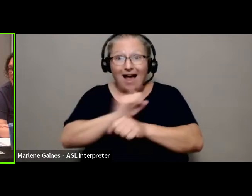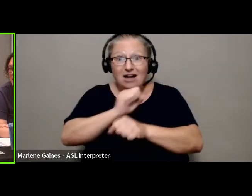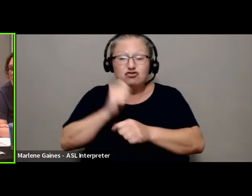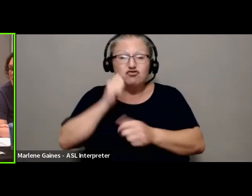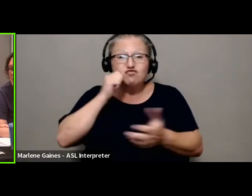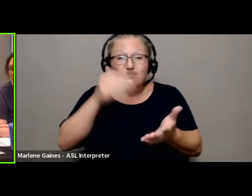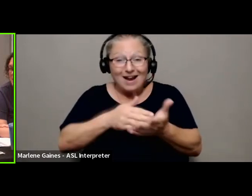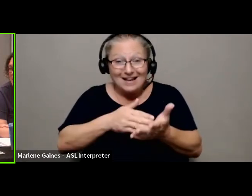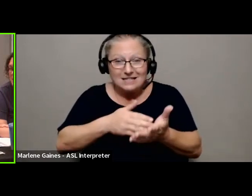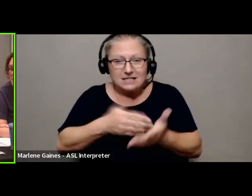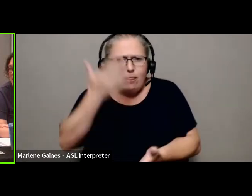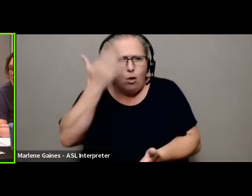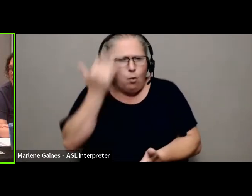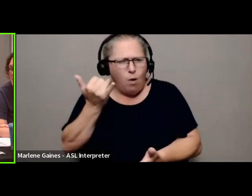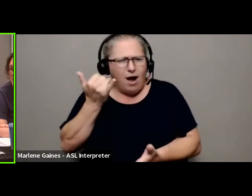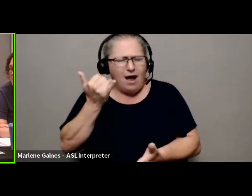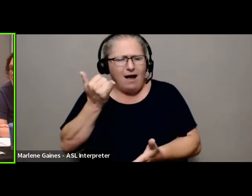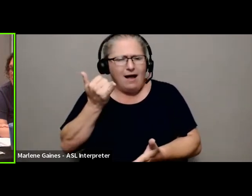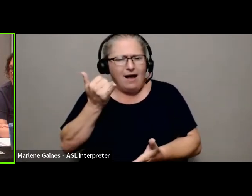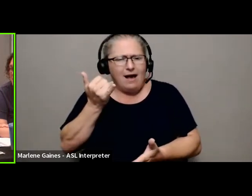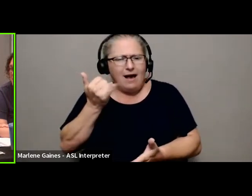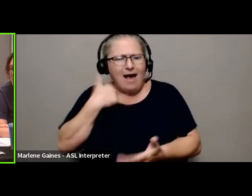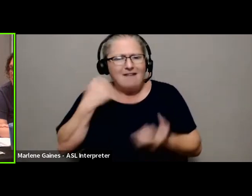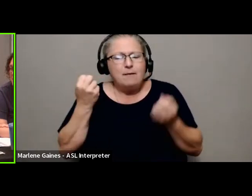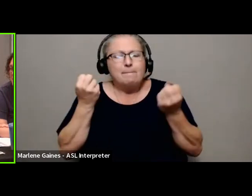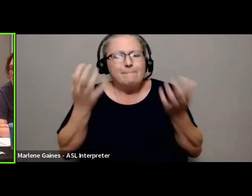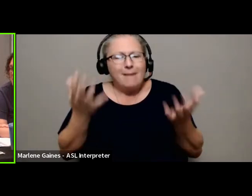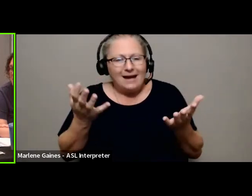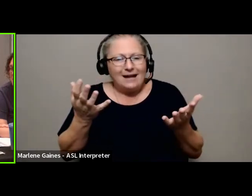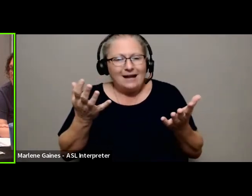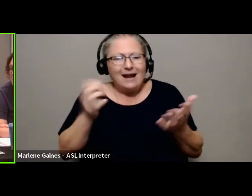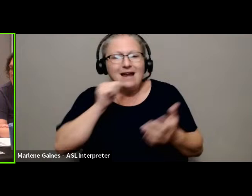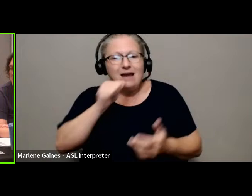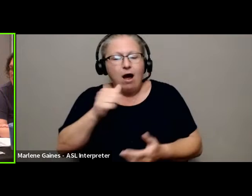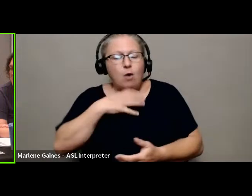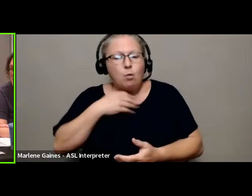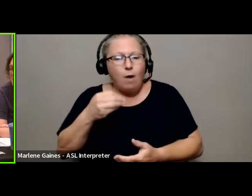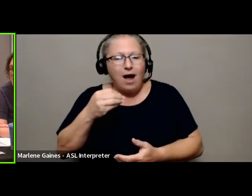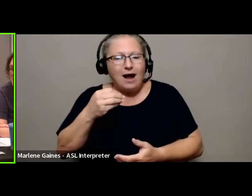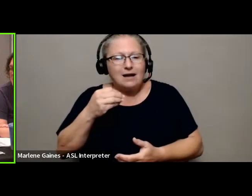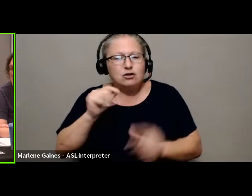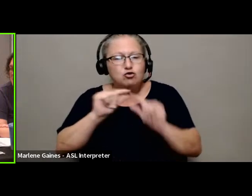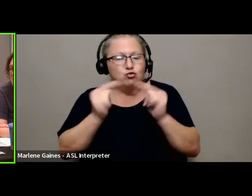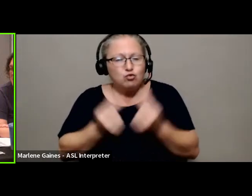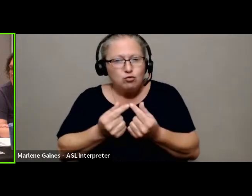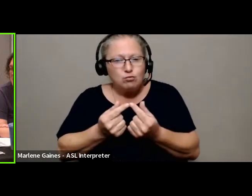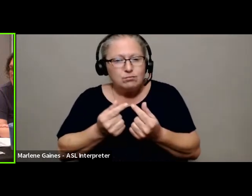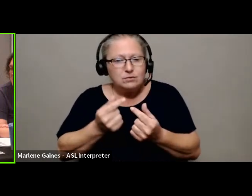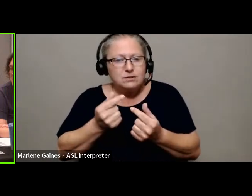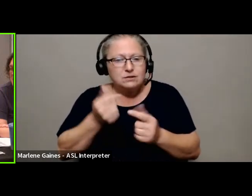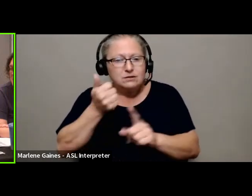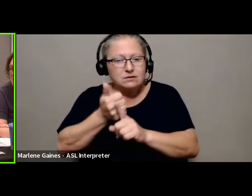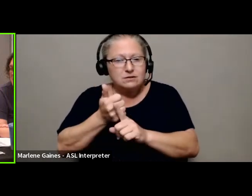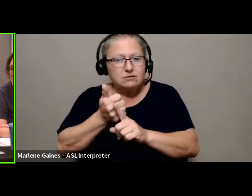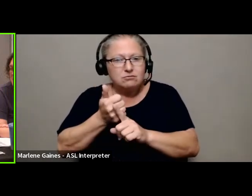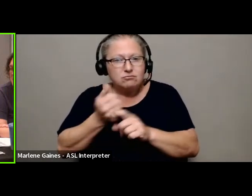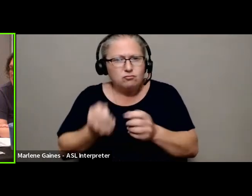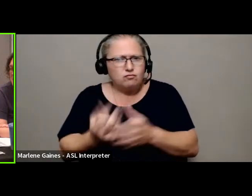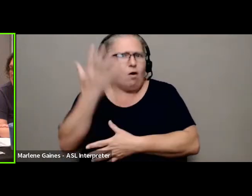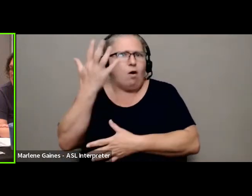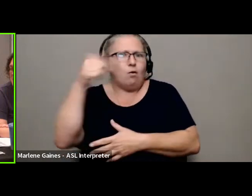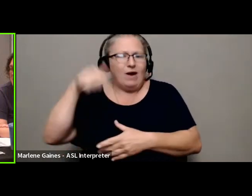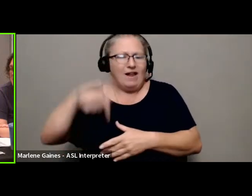racist, then why is it that there are many non-white groups who thrive in